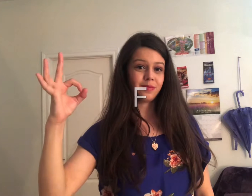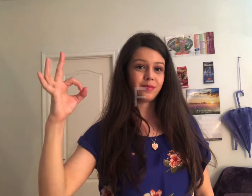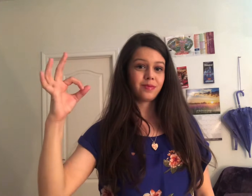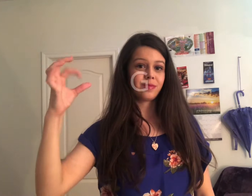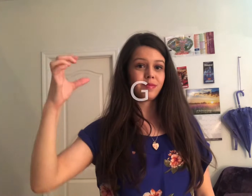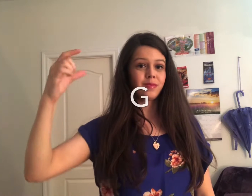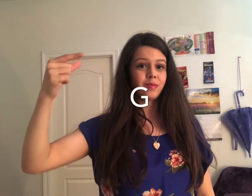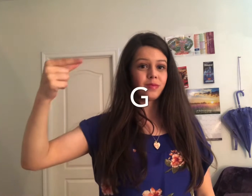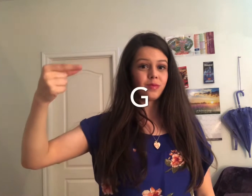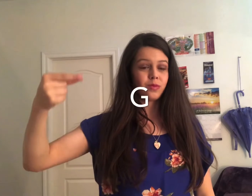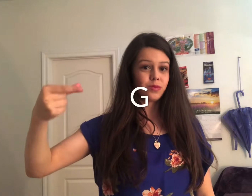F, G,